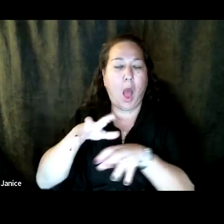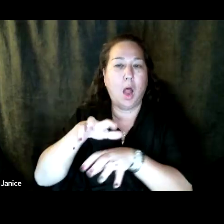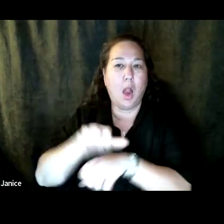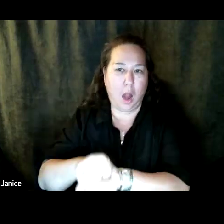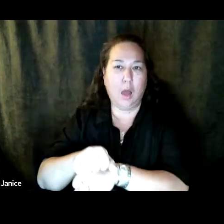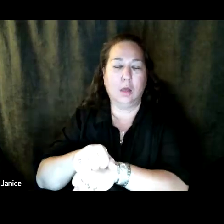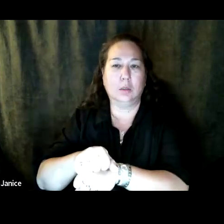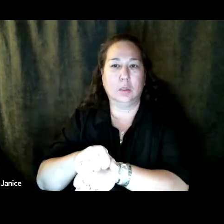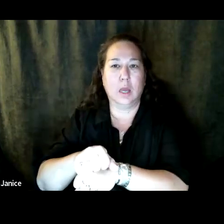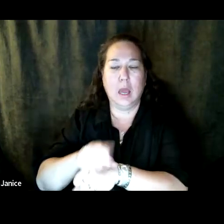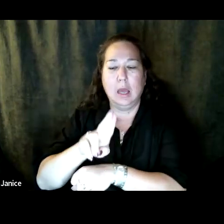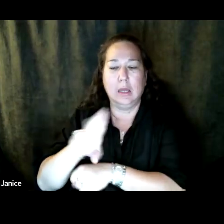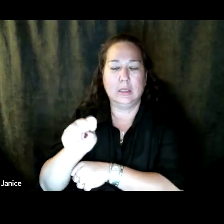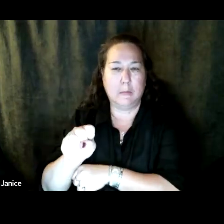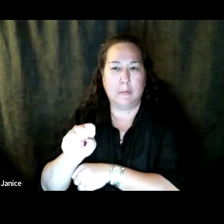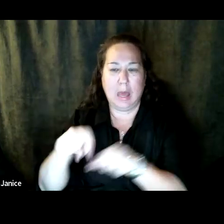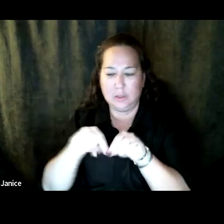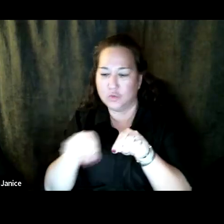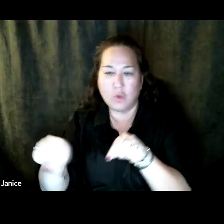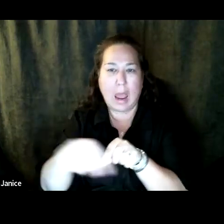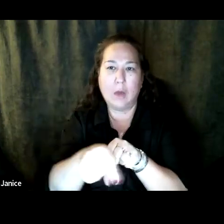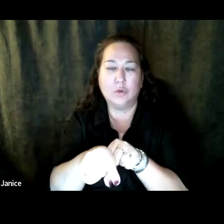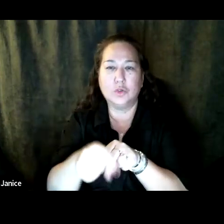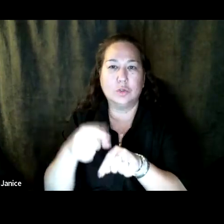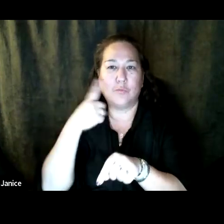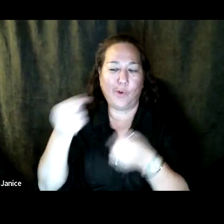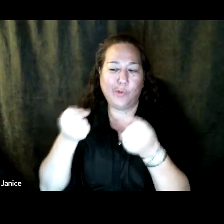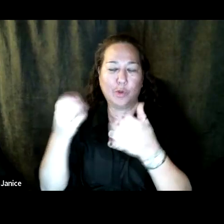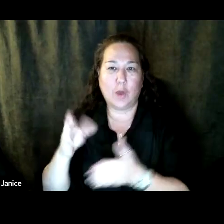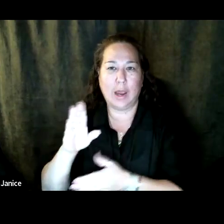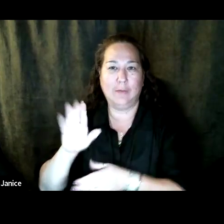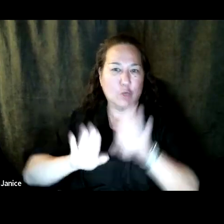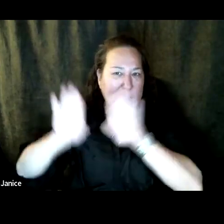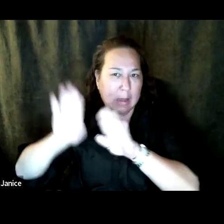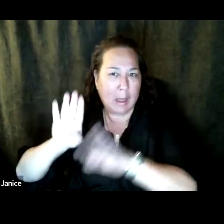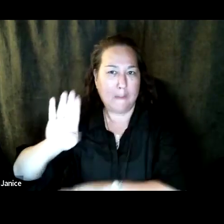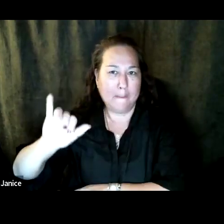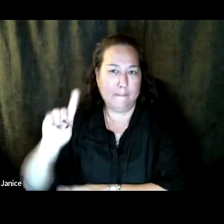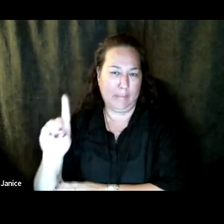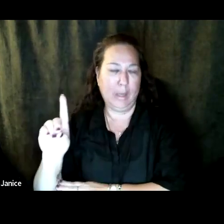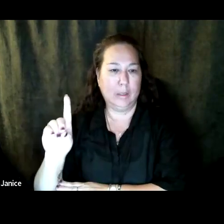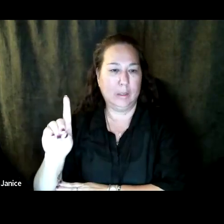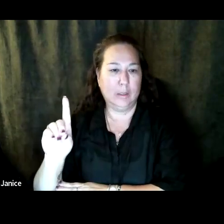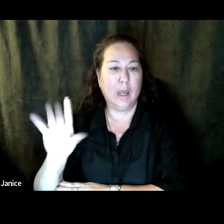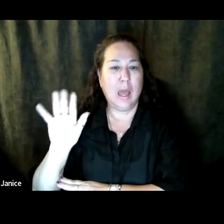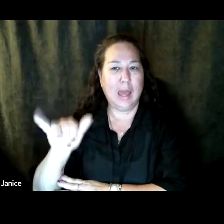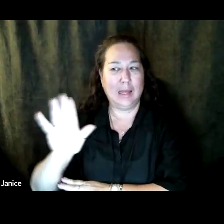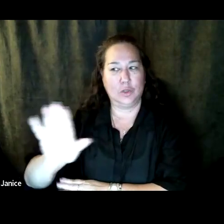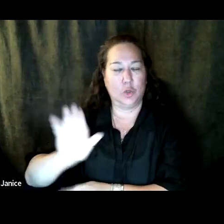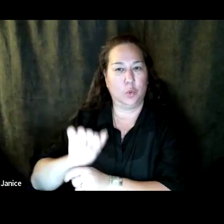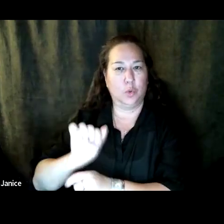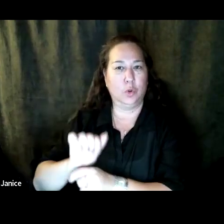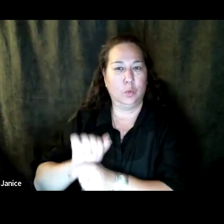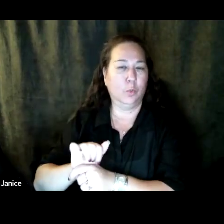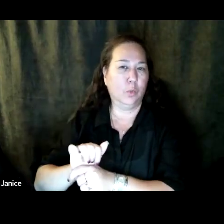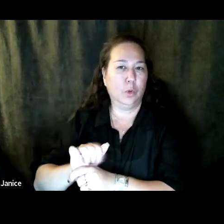And that's, a contractually obligated process where they select their work for the year. And then we continue routing, obviously, as